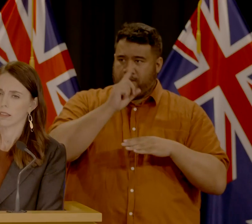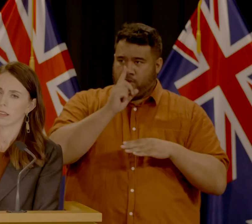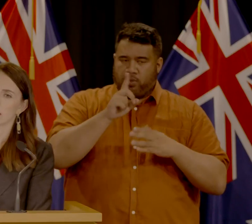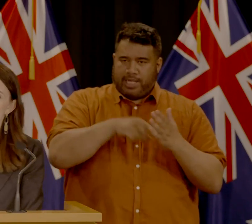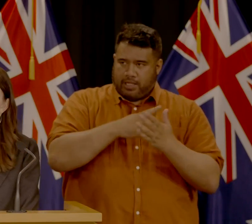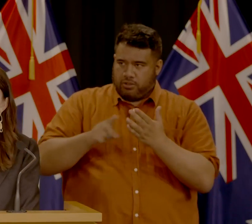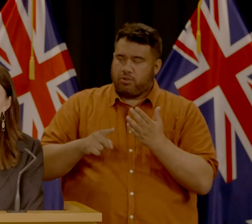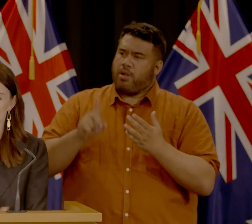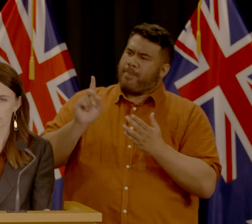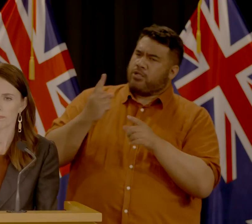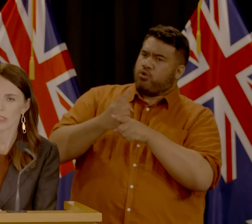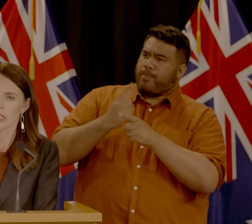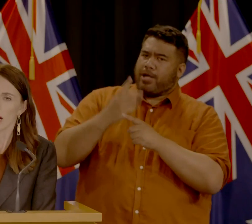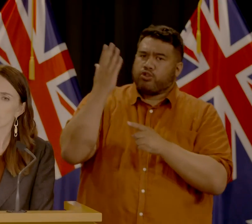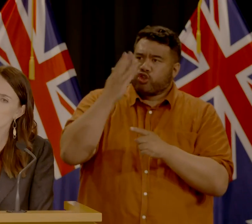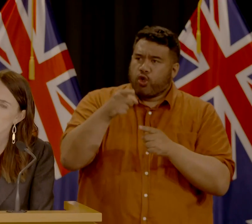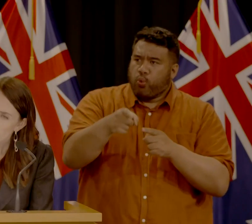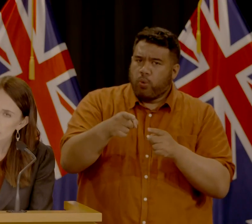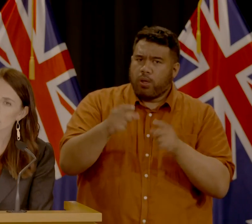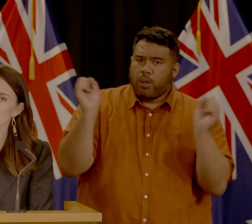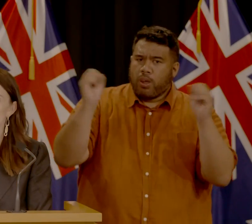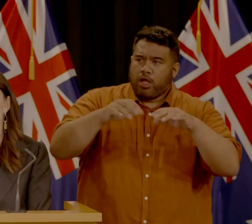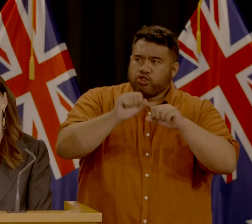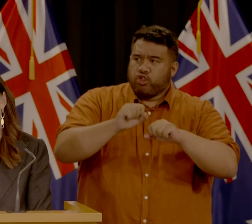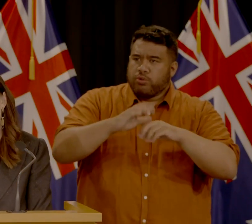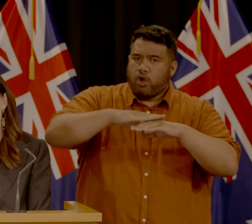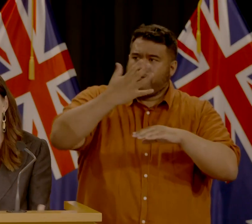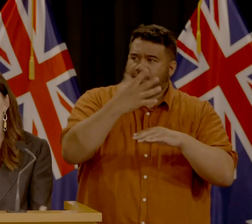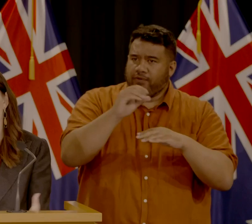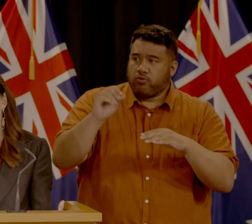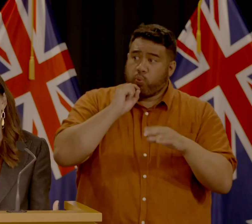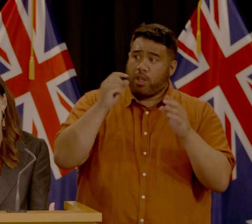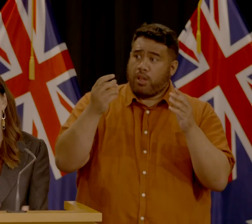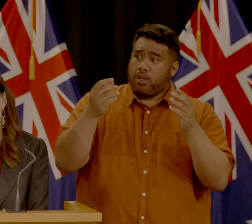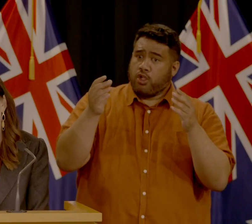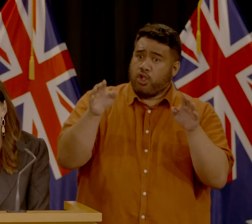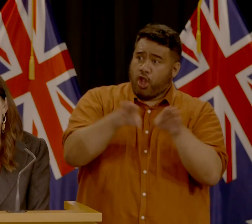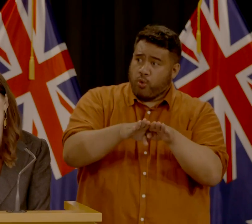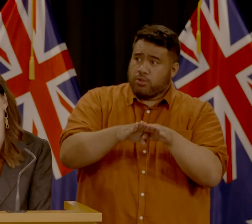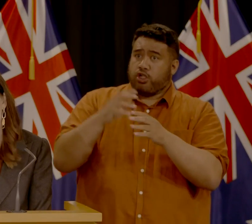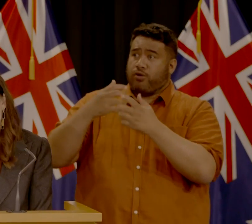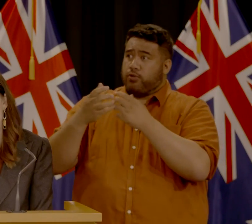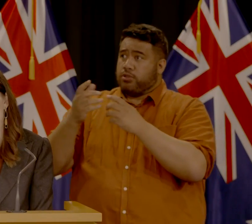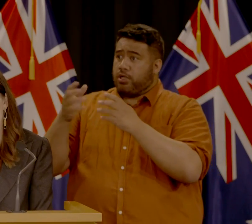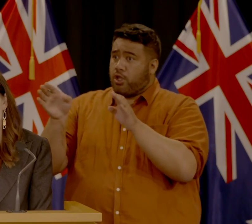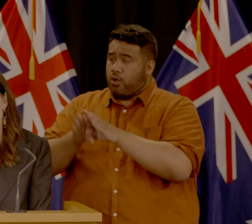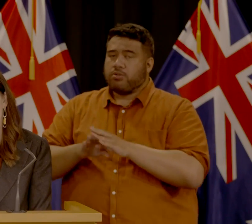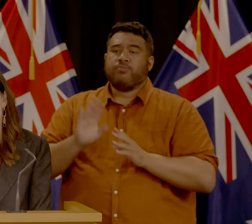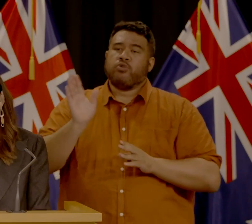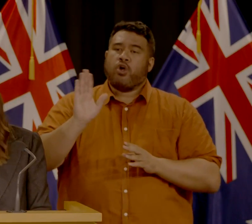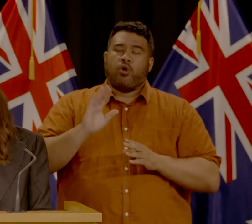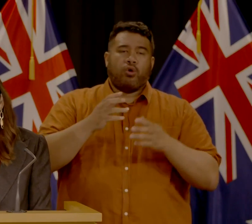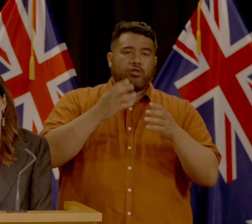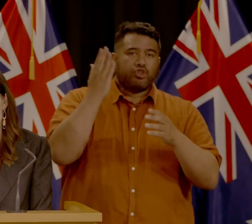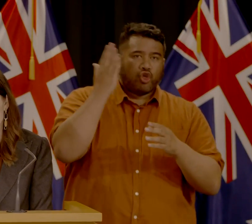Going to be closures in that area? So we have excluded schools and universities from the requirements around